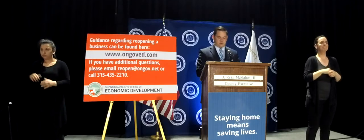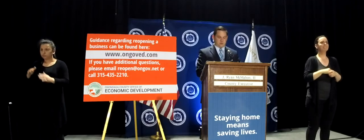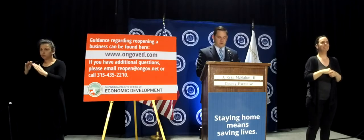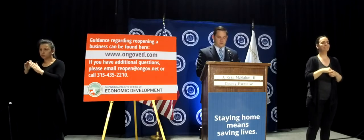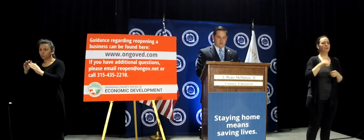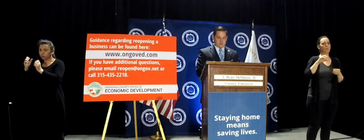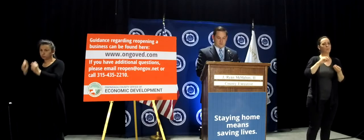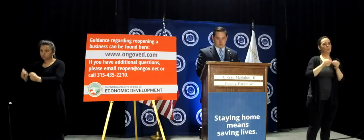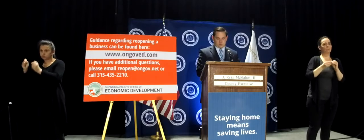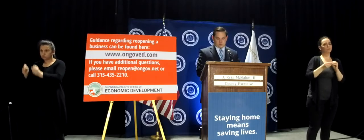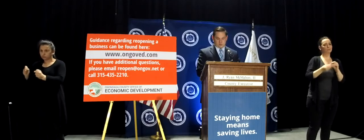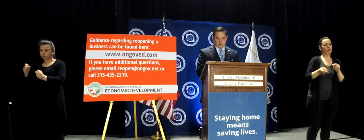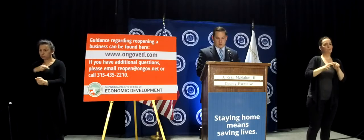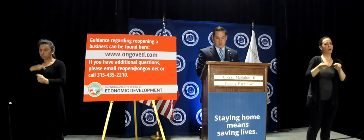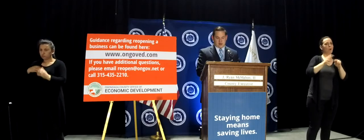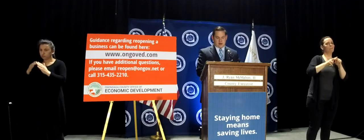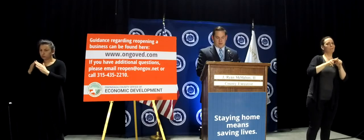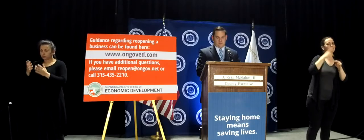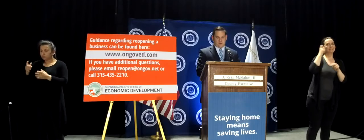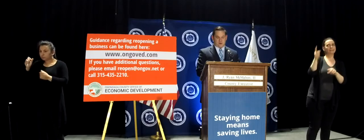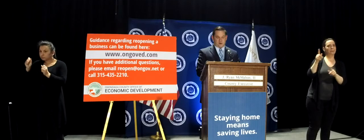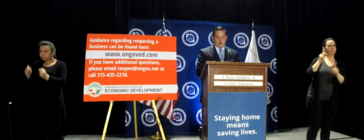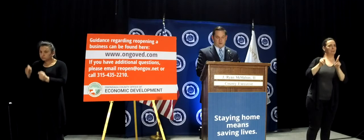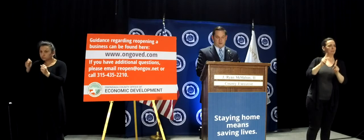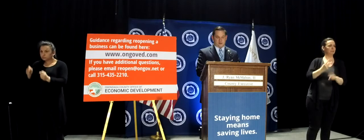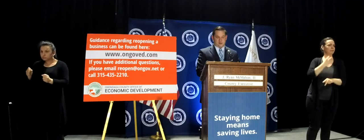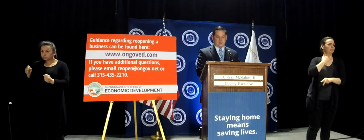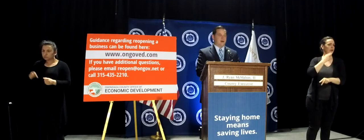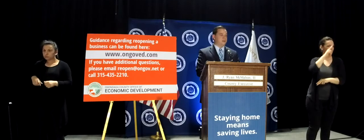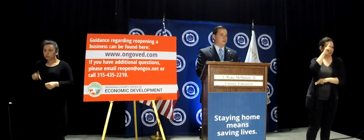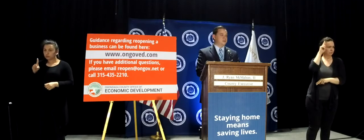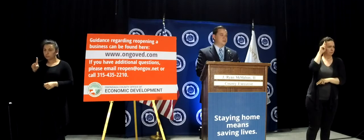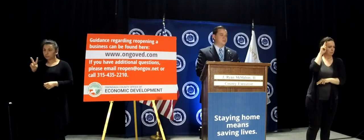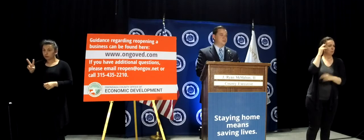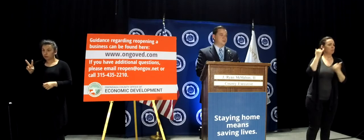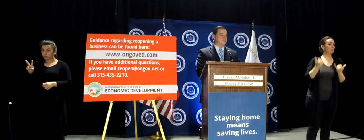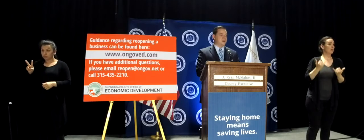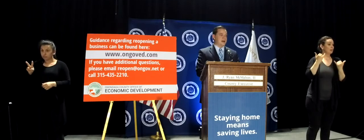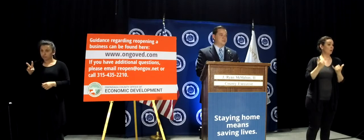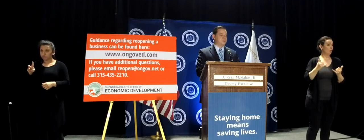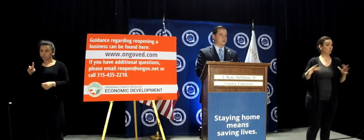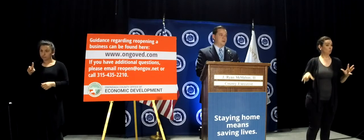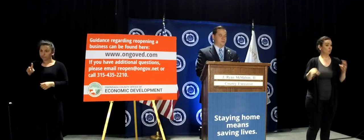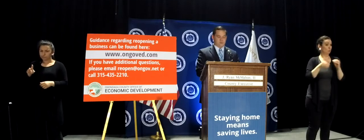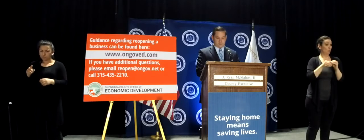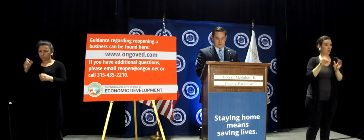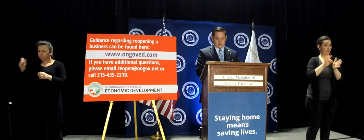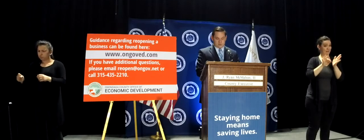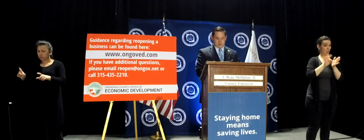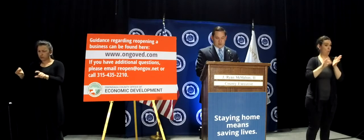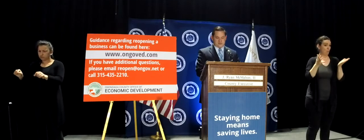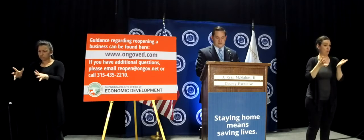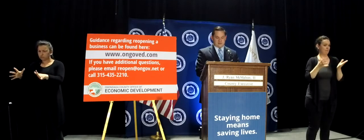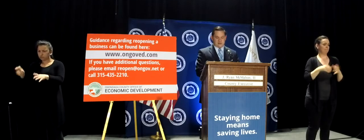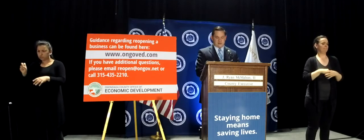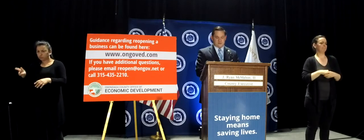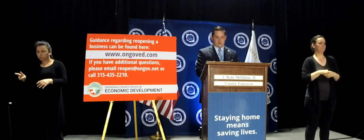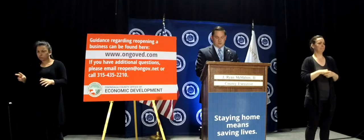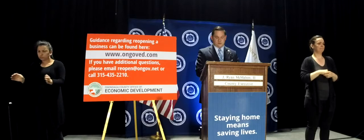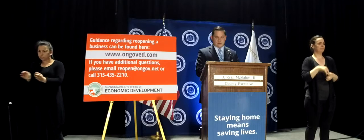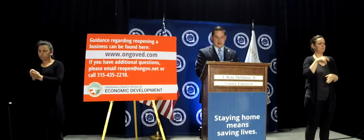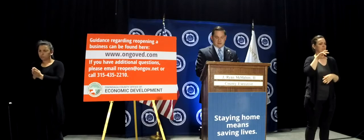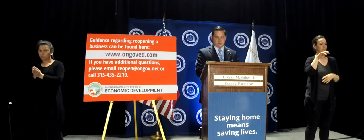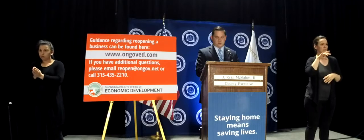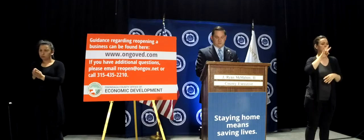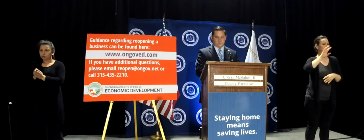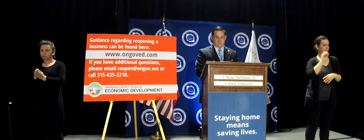by about 12 individuals. But currently, counting those individuals in our hospital numbers, we have 70